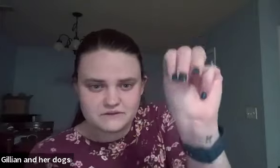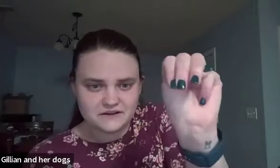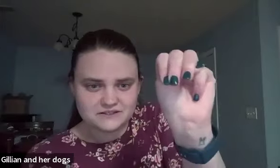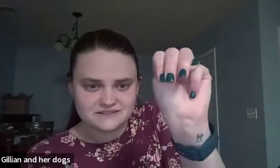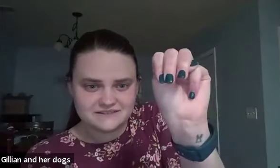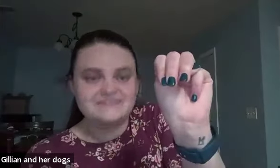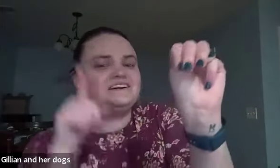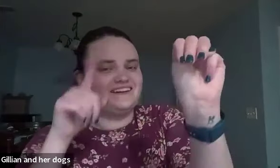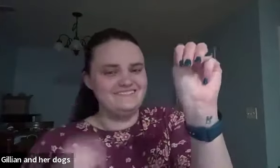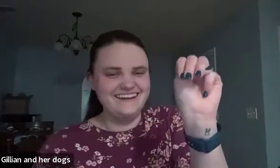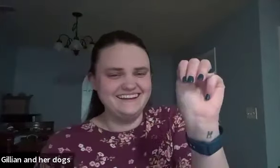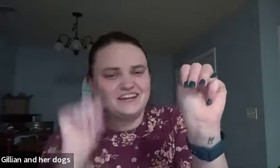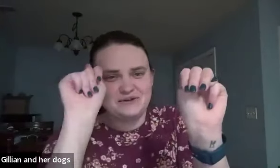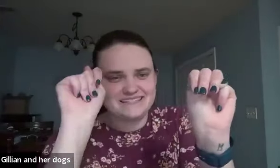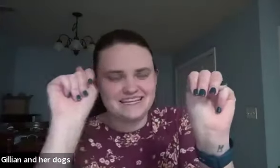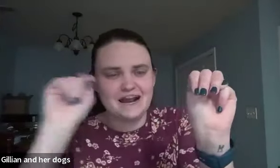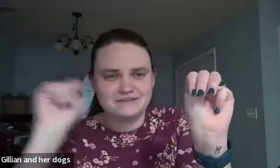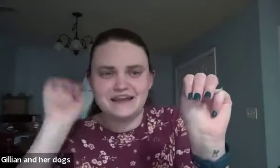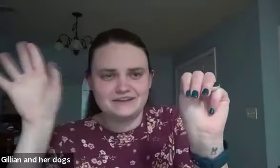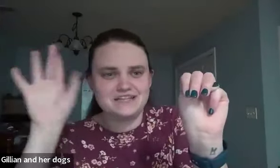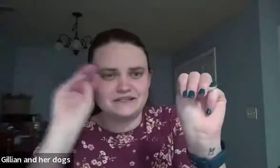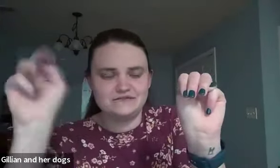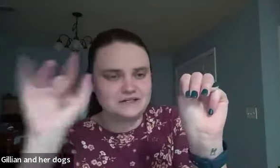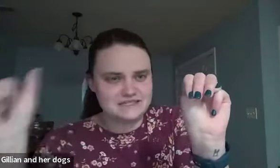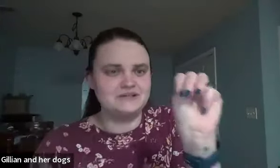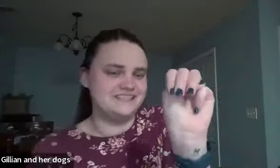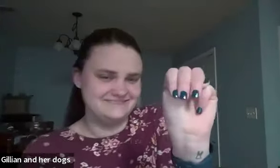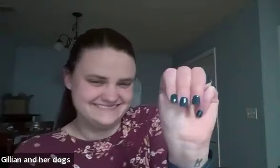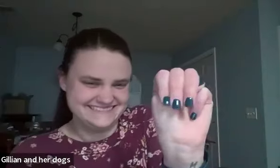3 fingers. There you go. You had T, and I was like, I can tell it's very similar. So